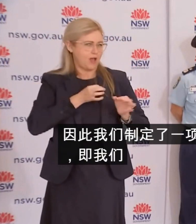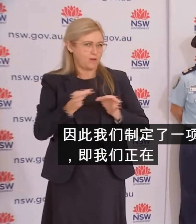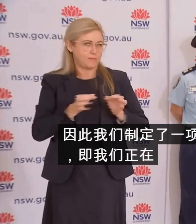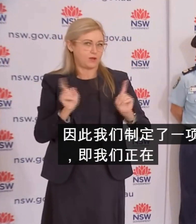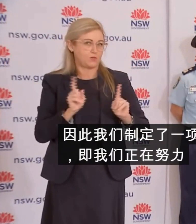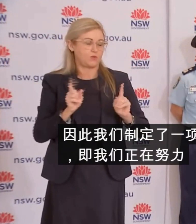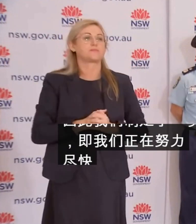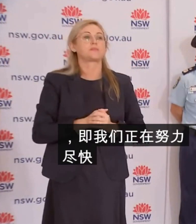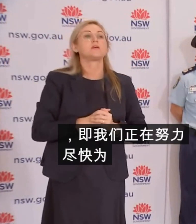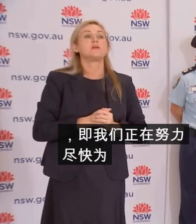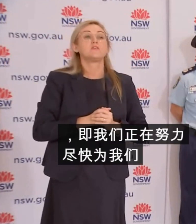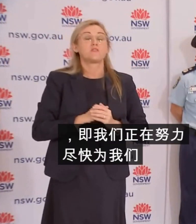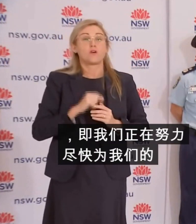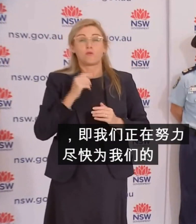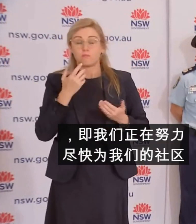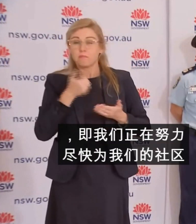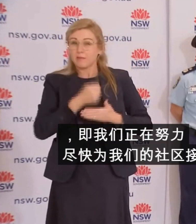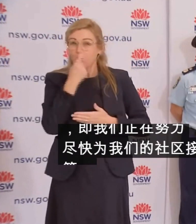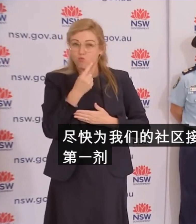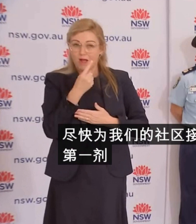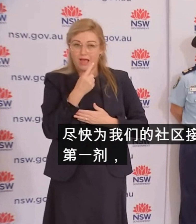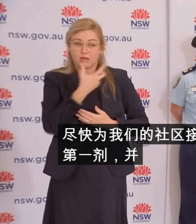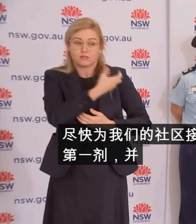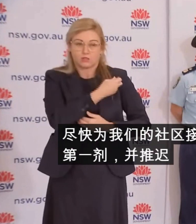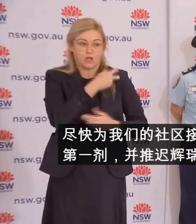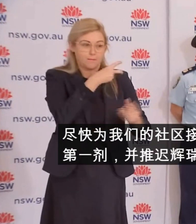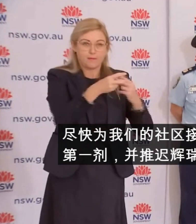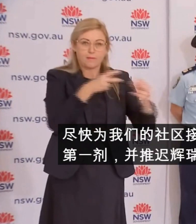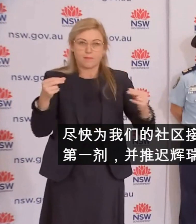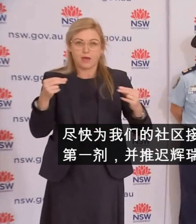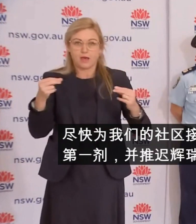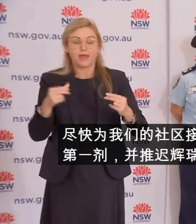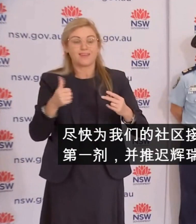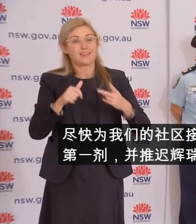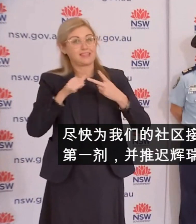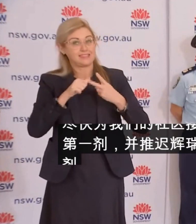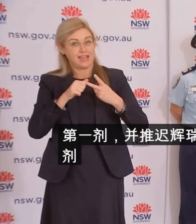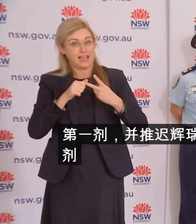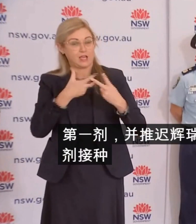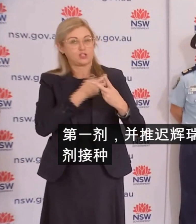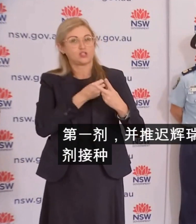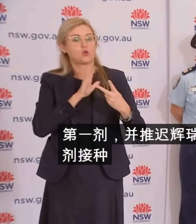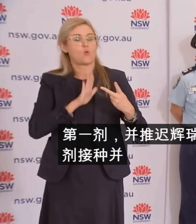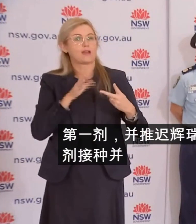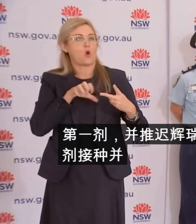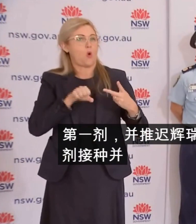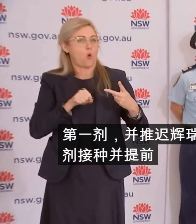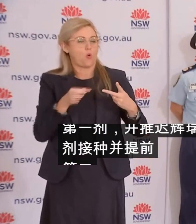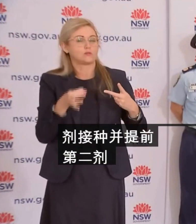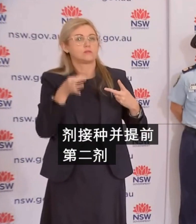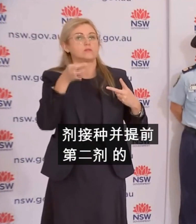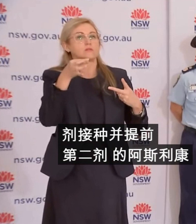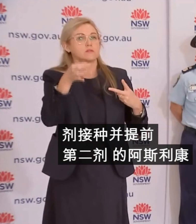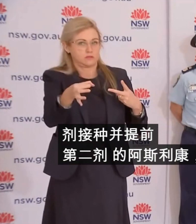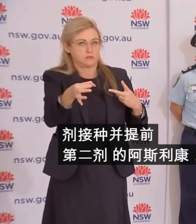we're trying to get those first doses in our communities as quickly as possible, and delaying the second dose of Pfizer, and bringing forward